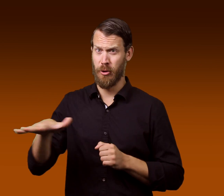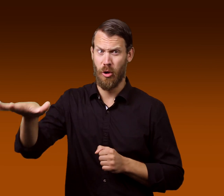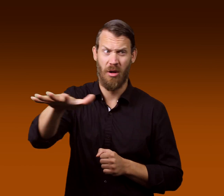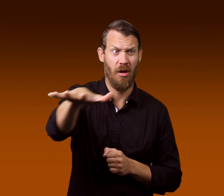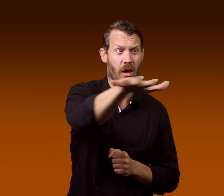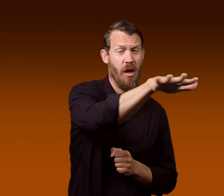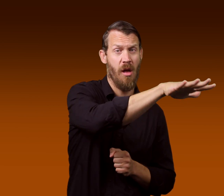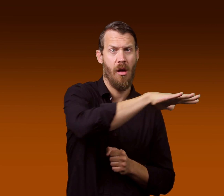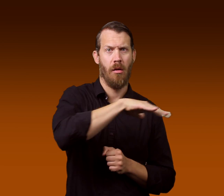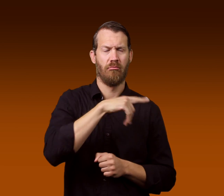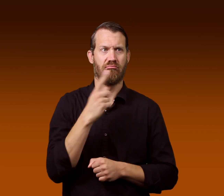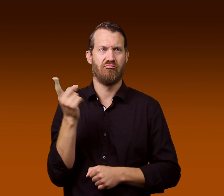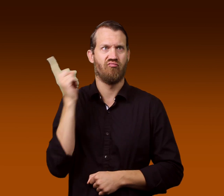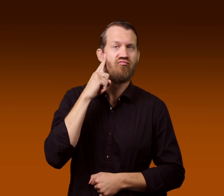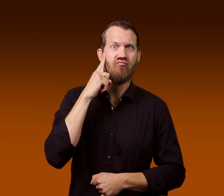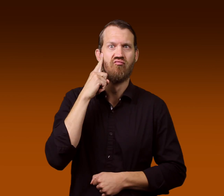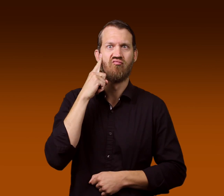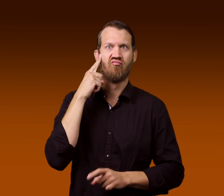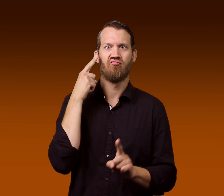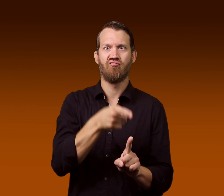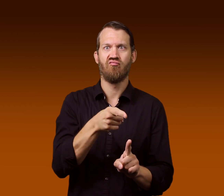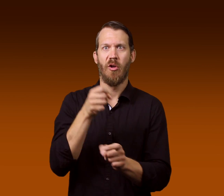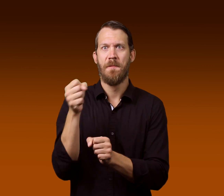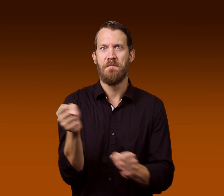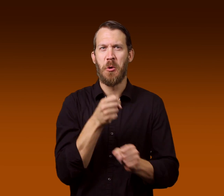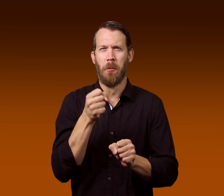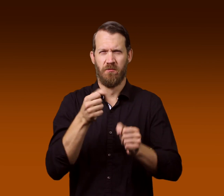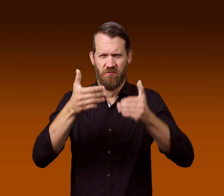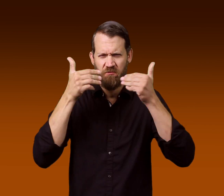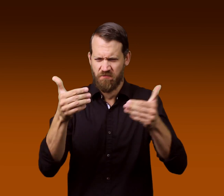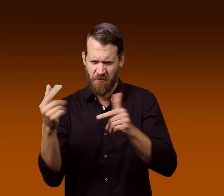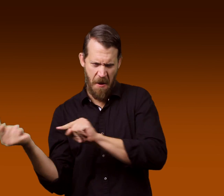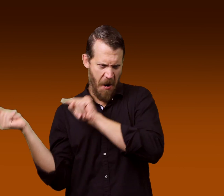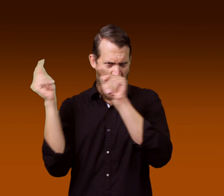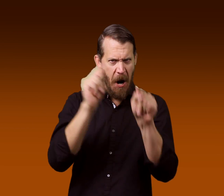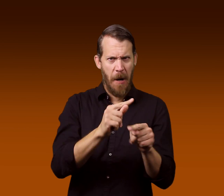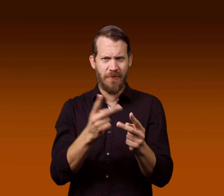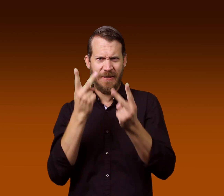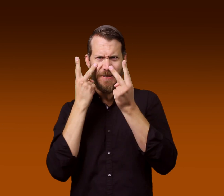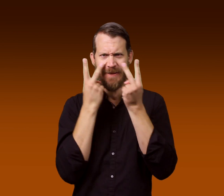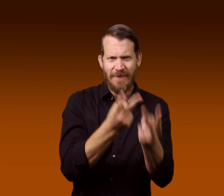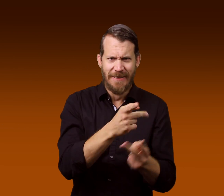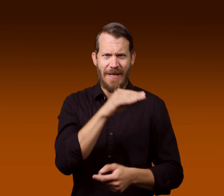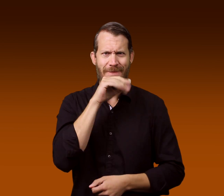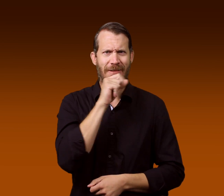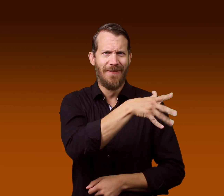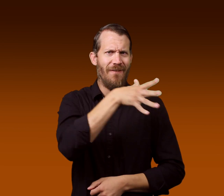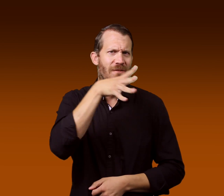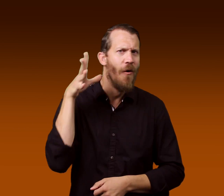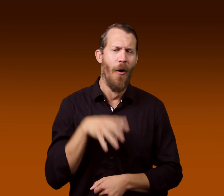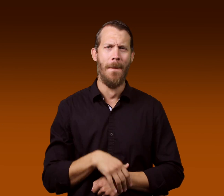Soon, more distant neighbors heard about the broom and visited the widow's